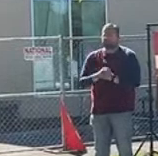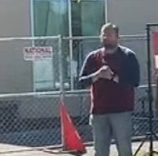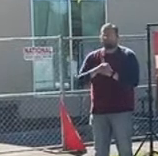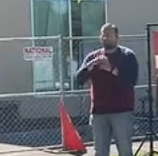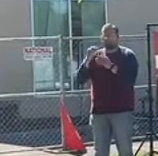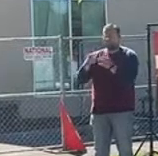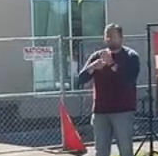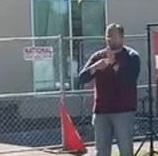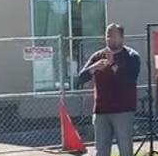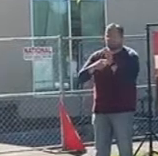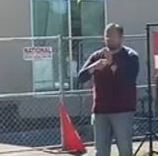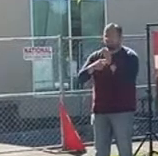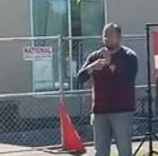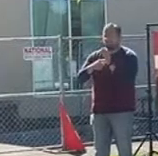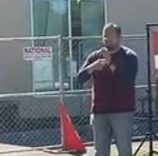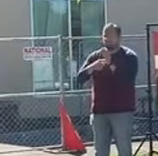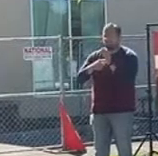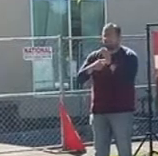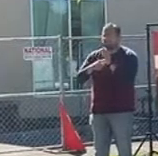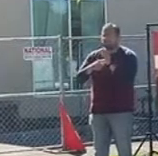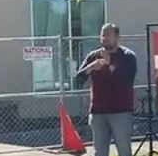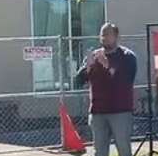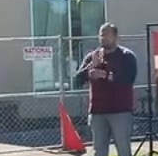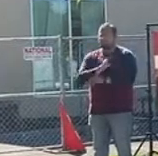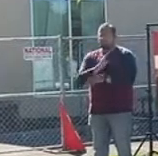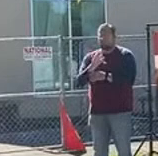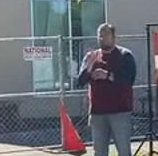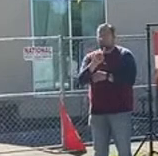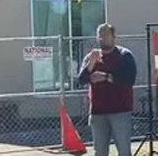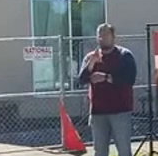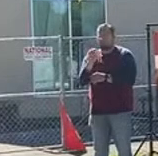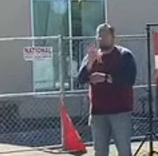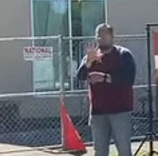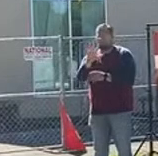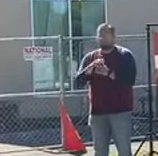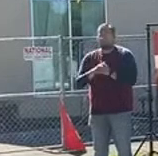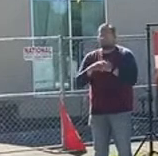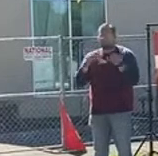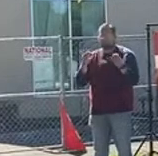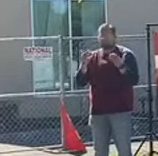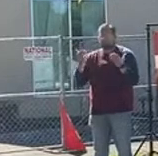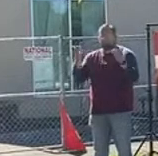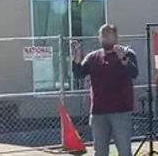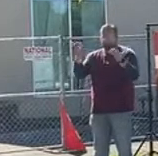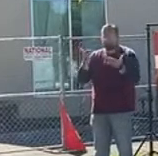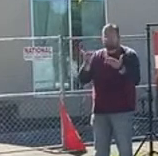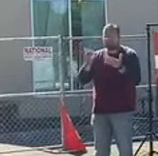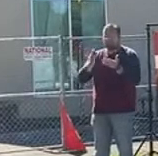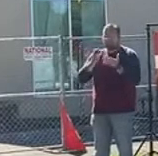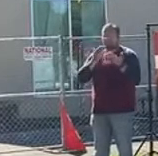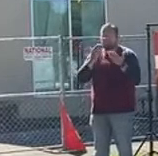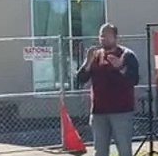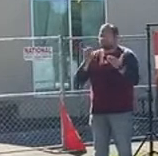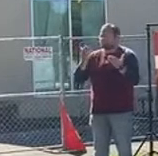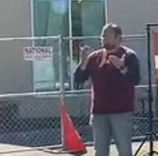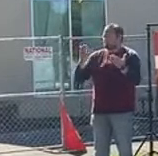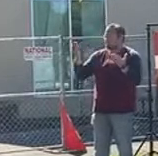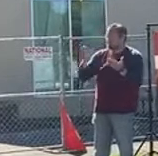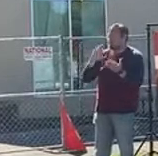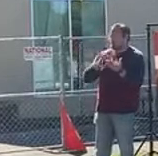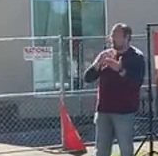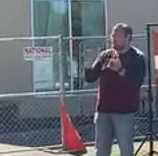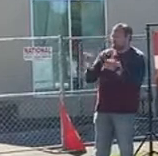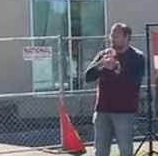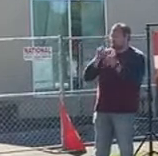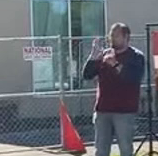represents Board Zone 5. So, and with that, please join me in welcoming our very first speaker to the podium,